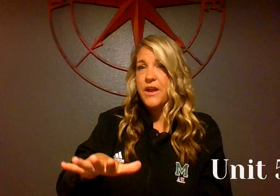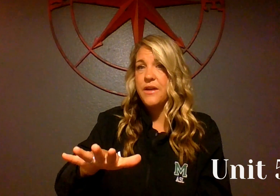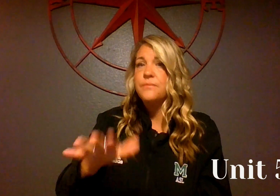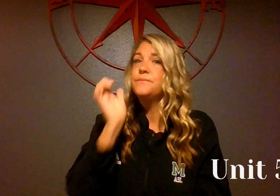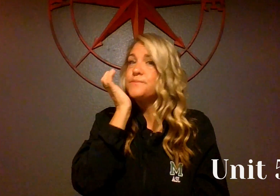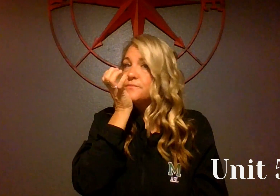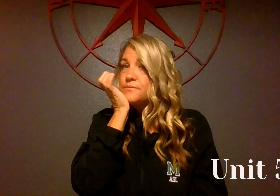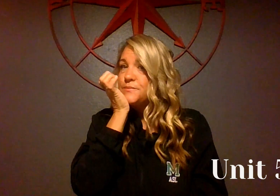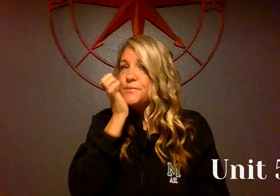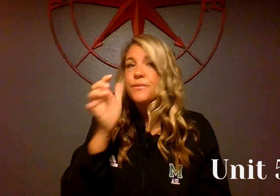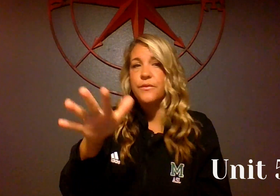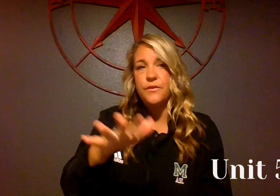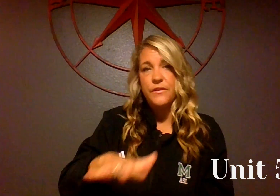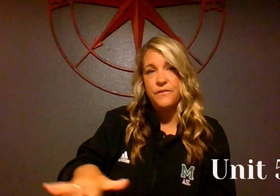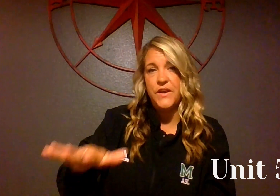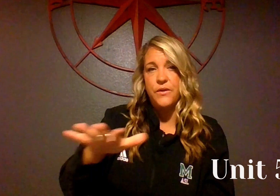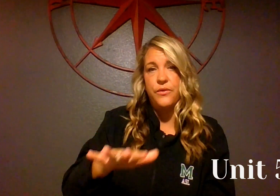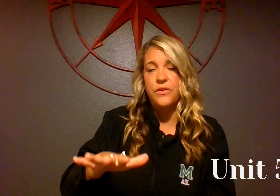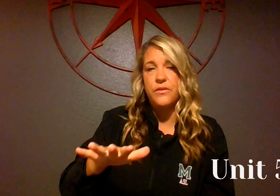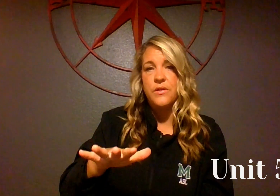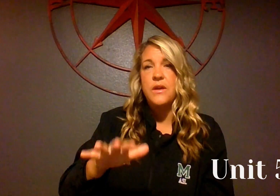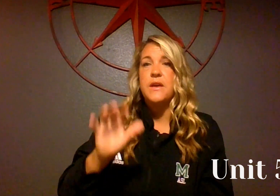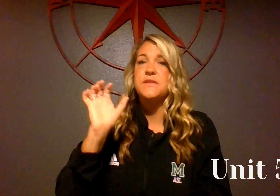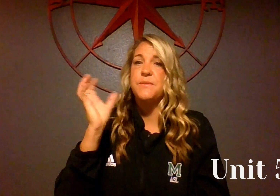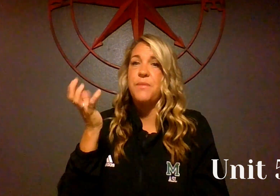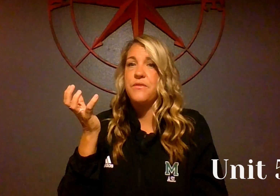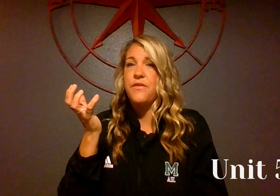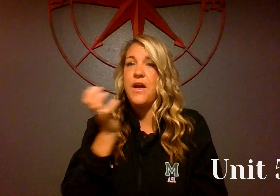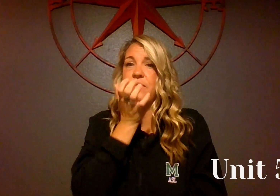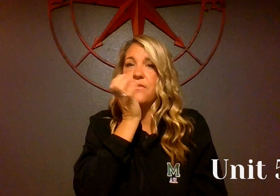area. Field, it's a bent five.